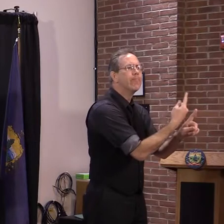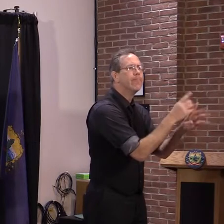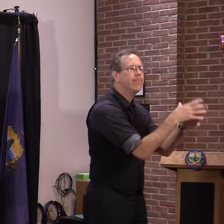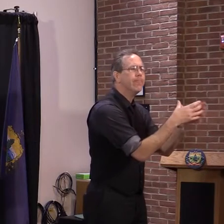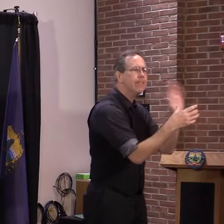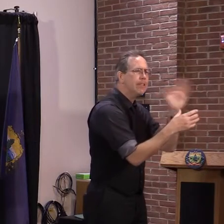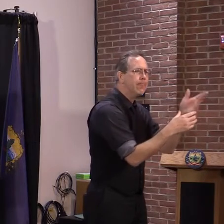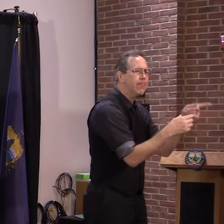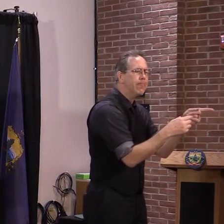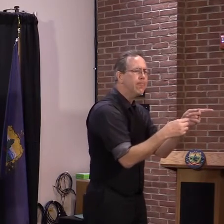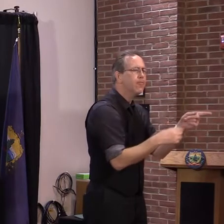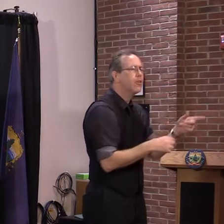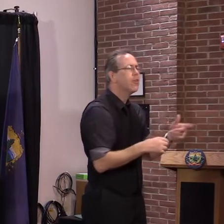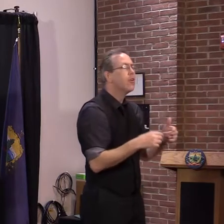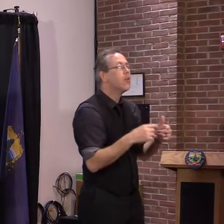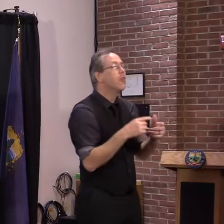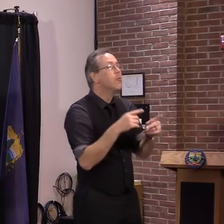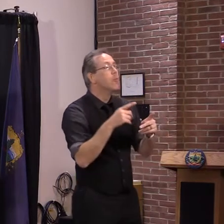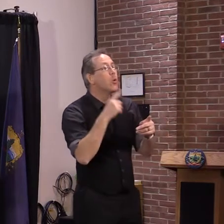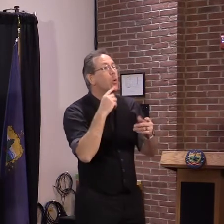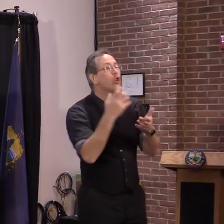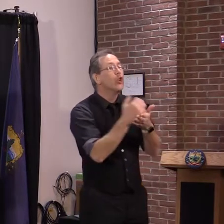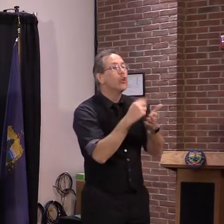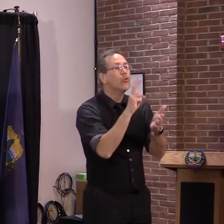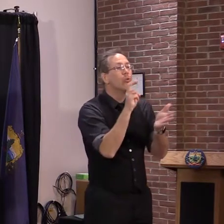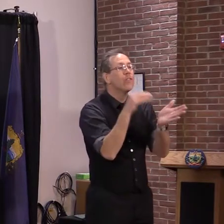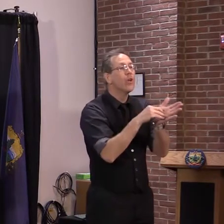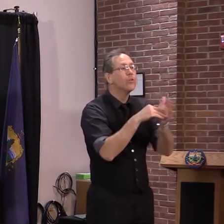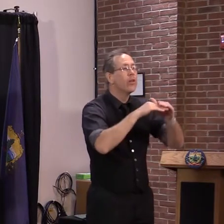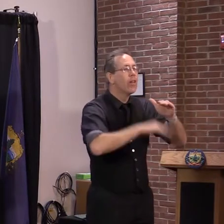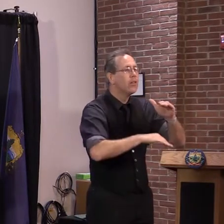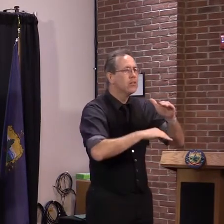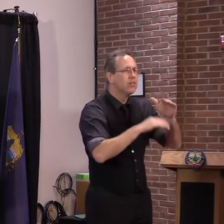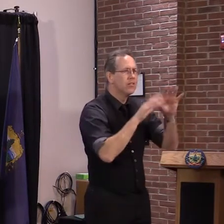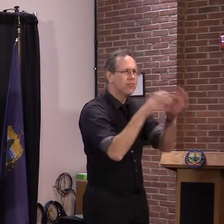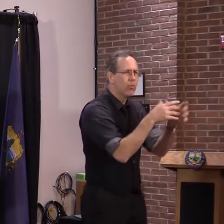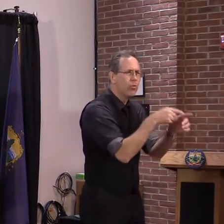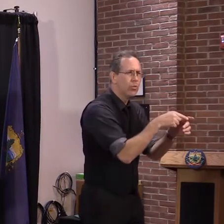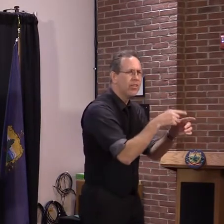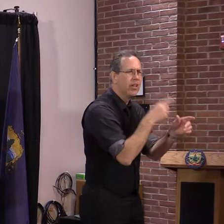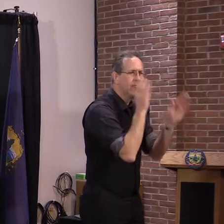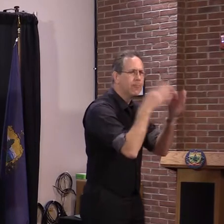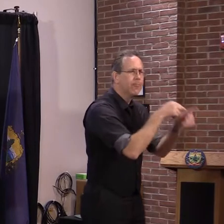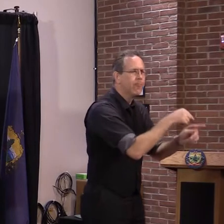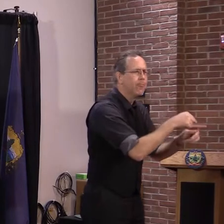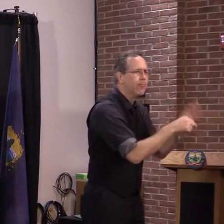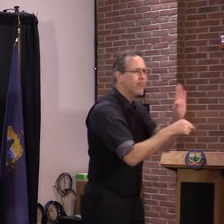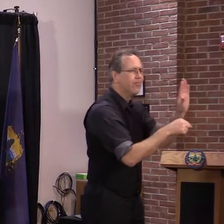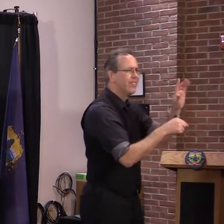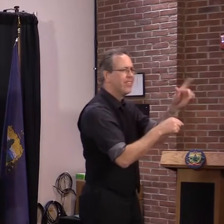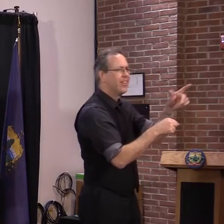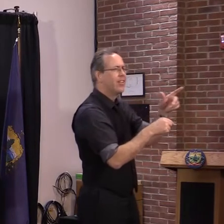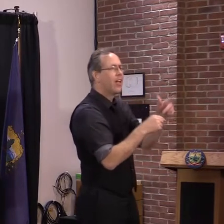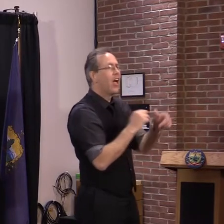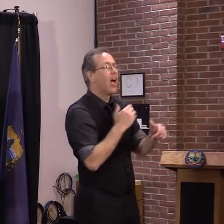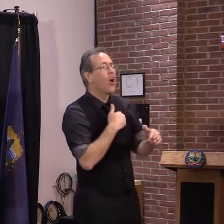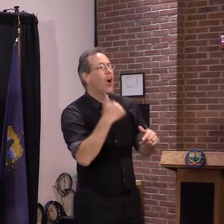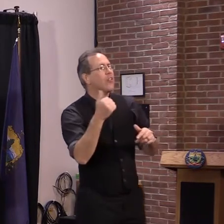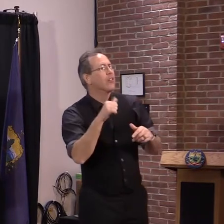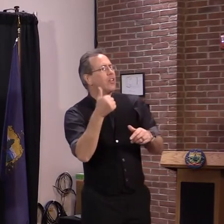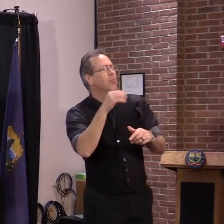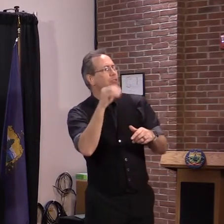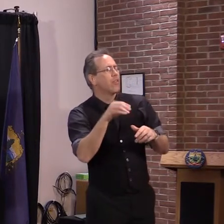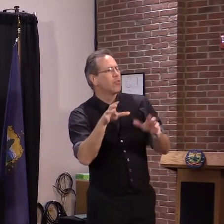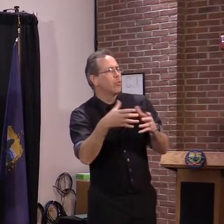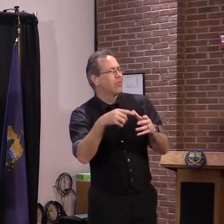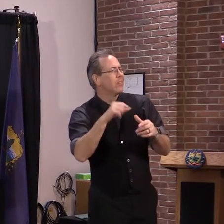over $200,000. So it's a smaller sector. I think it reflects about 10% of the population maybe. Ours is